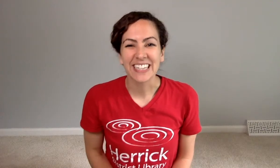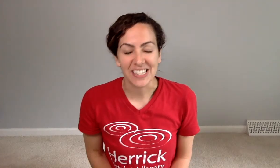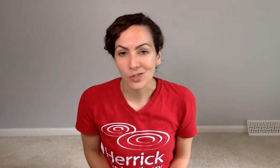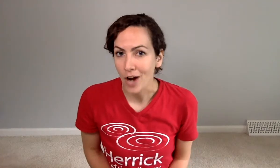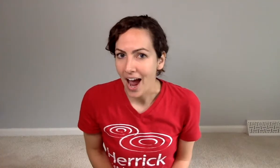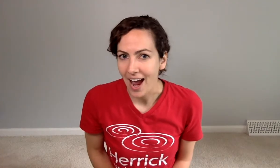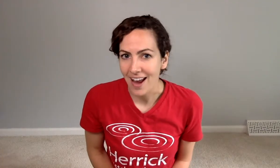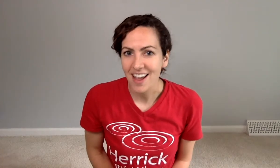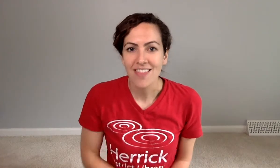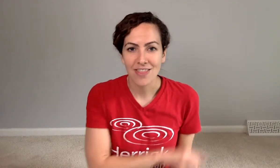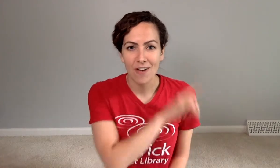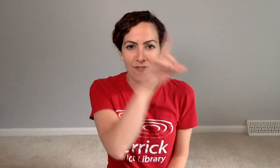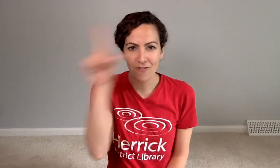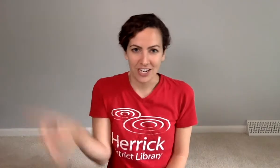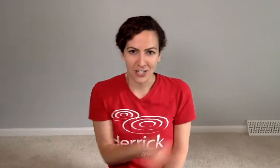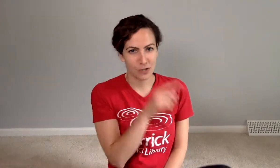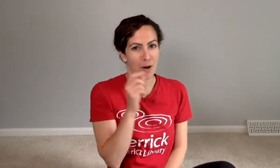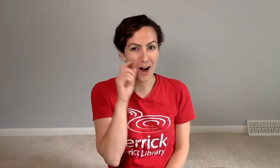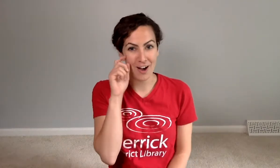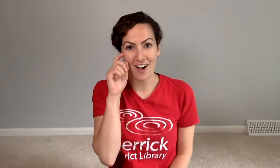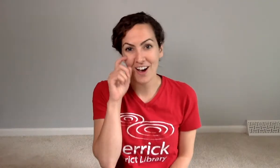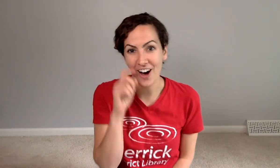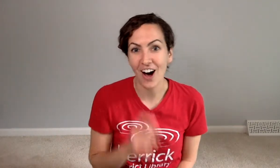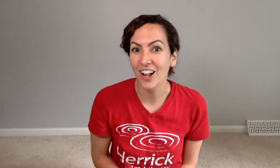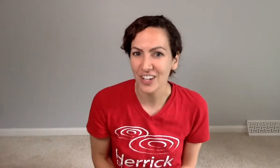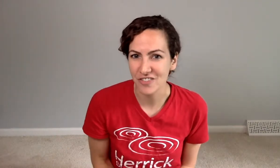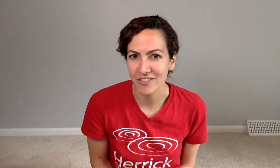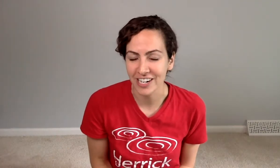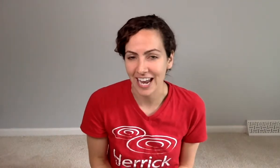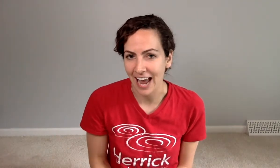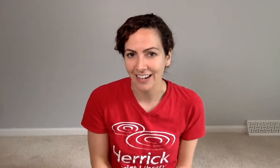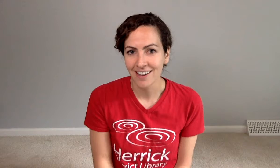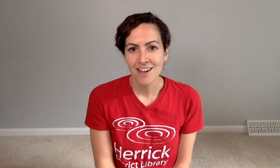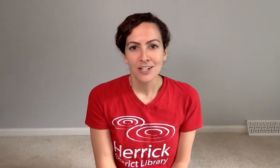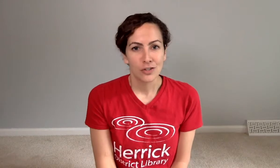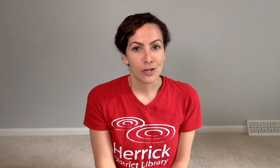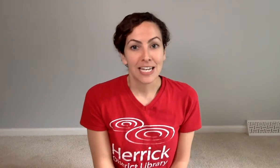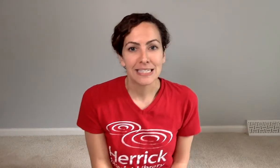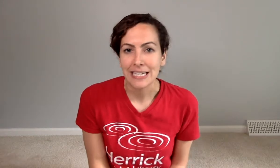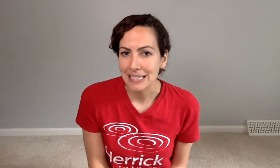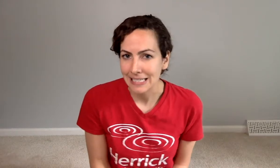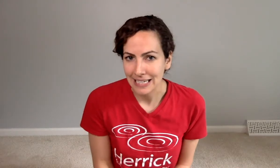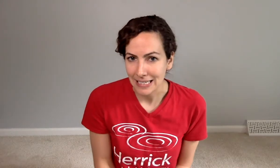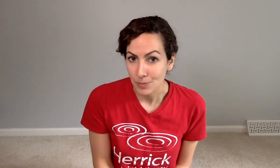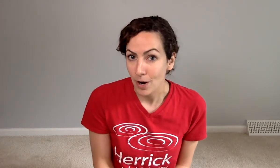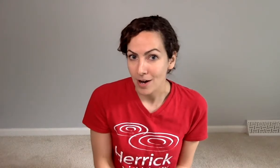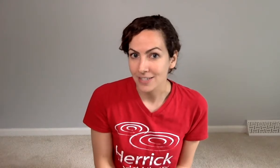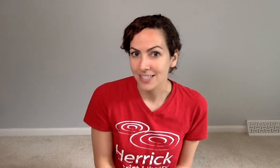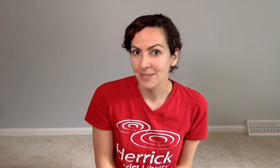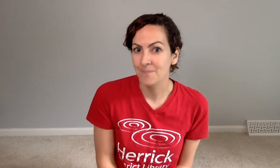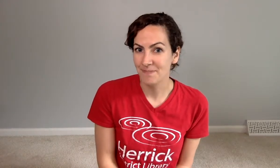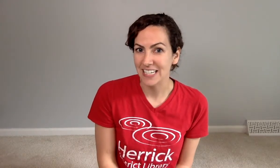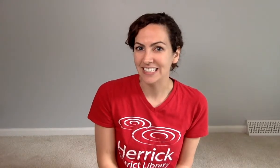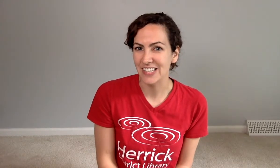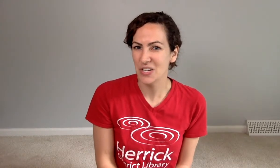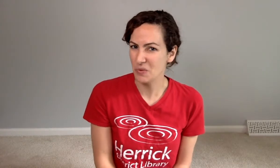Let's try the fish part all over again. So the kissy, kissy, kiss part is the new